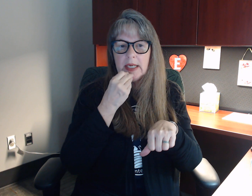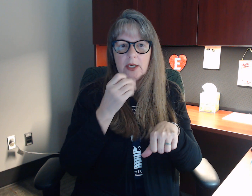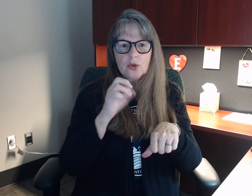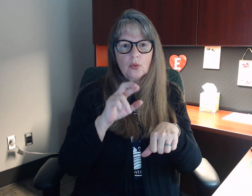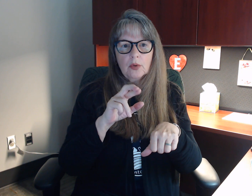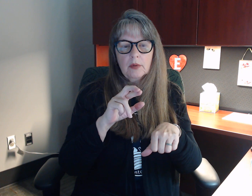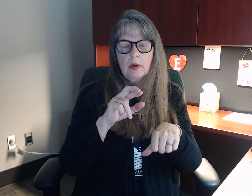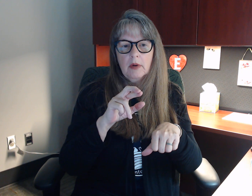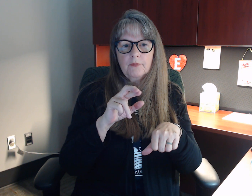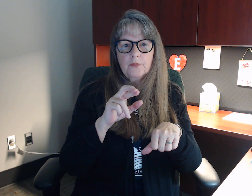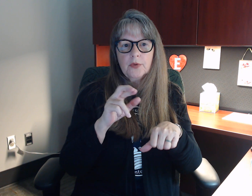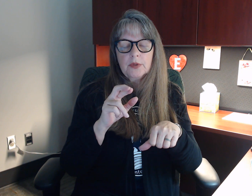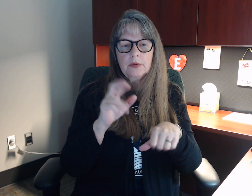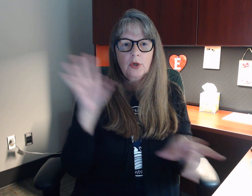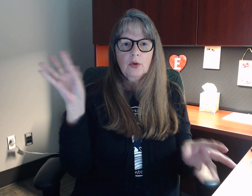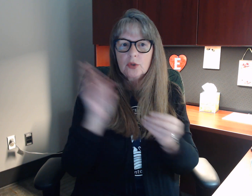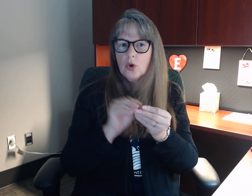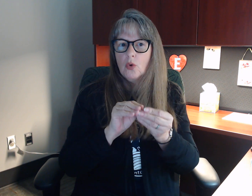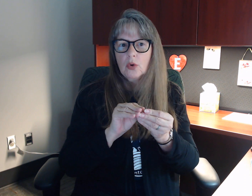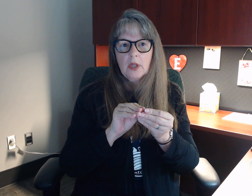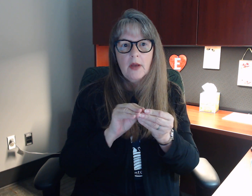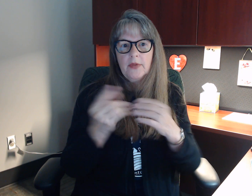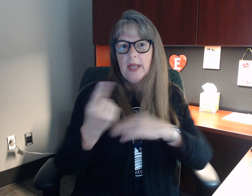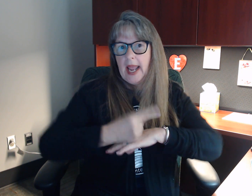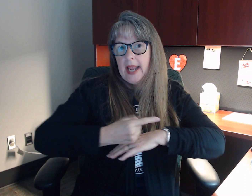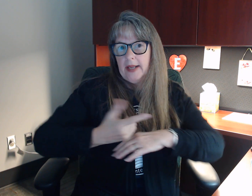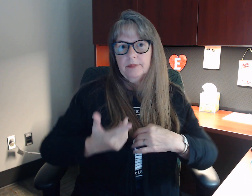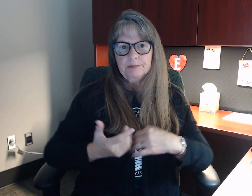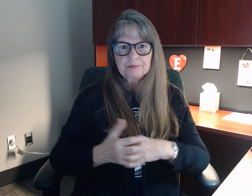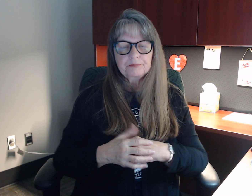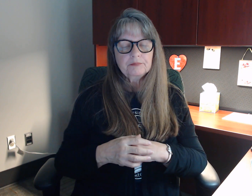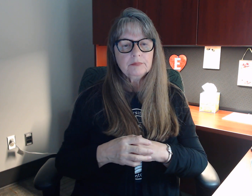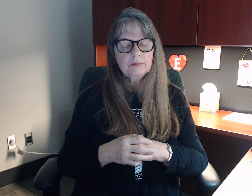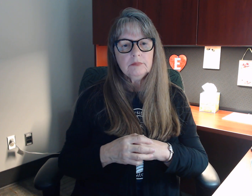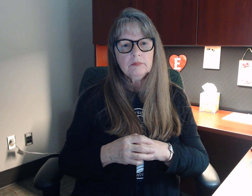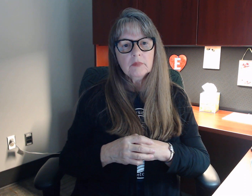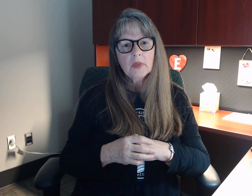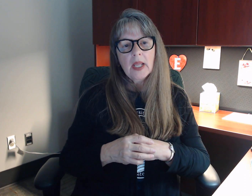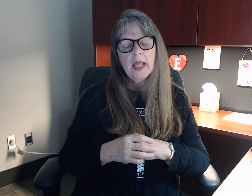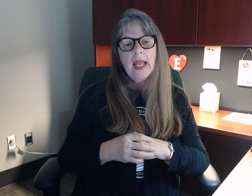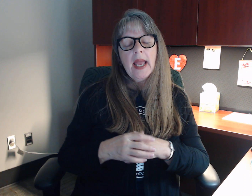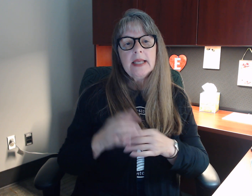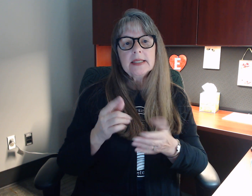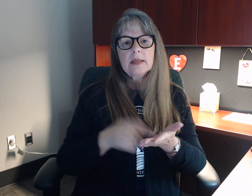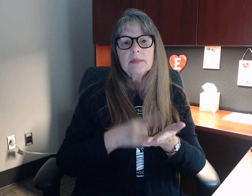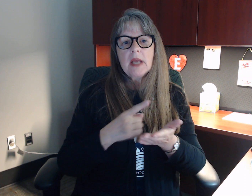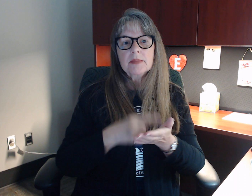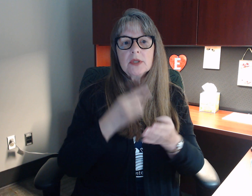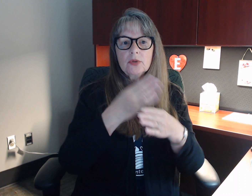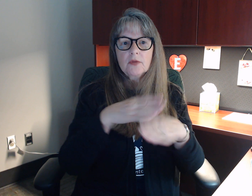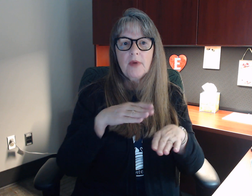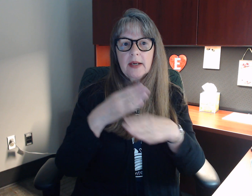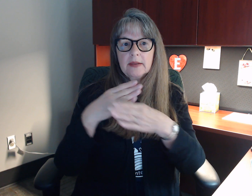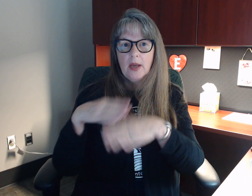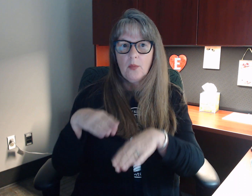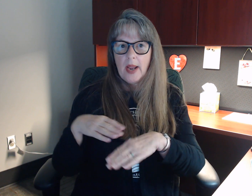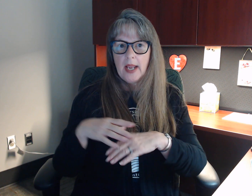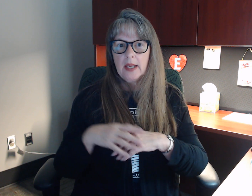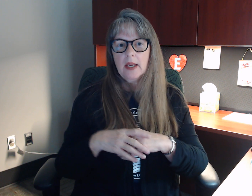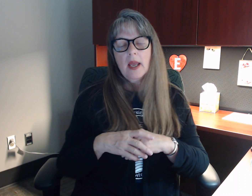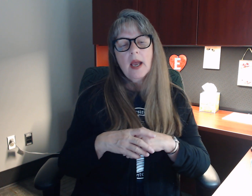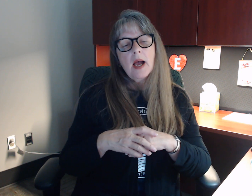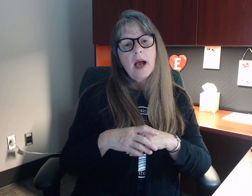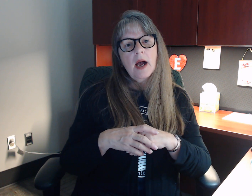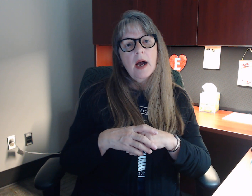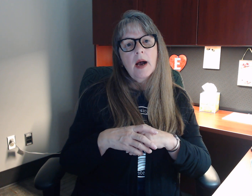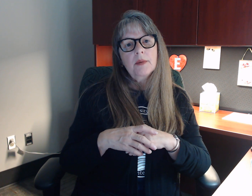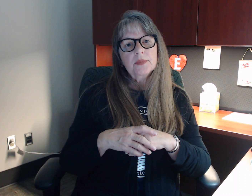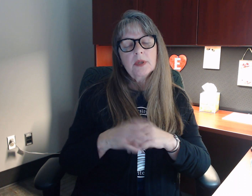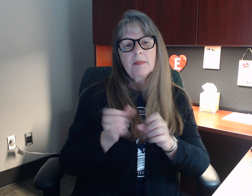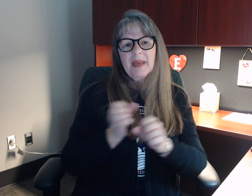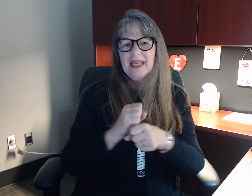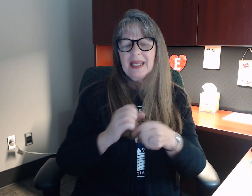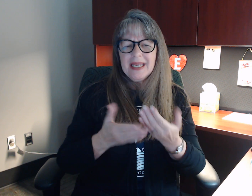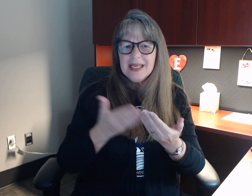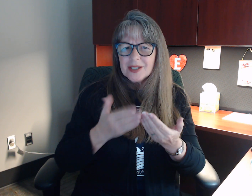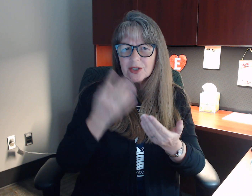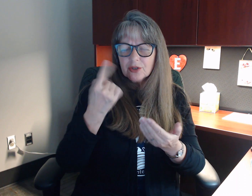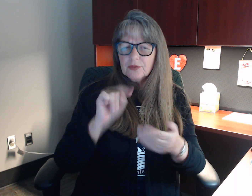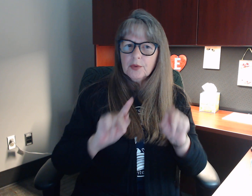or for a total of the day. And sometimes they'll divide it that way to make it easier for people